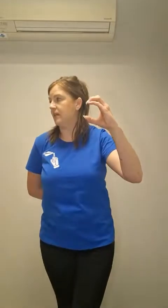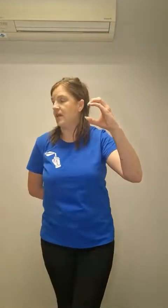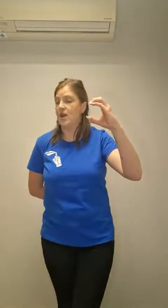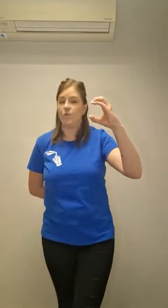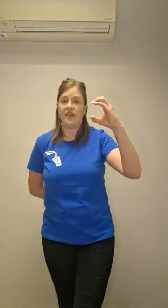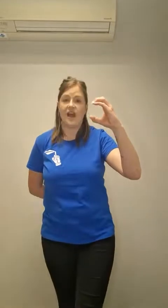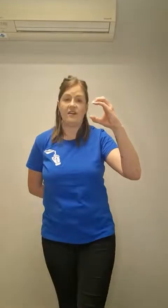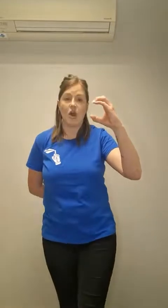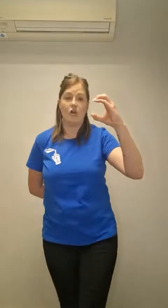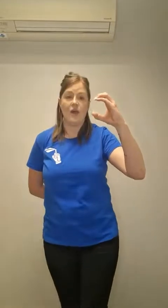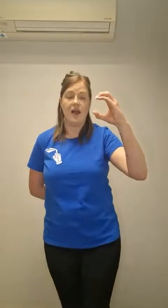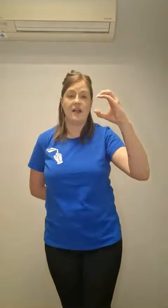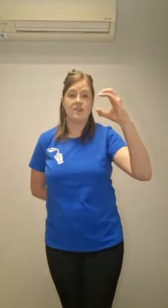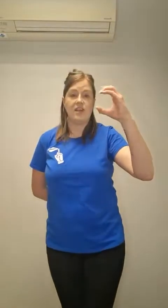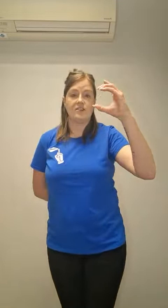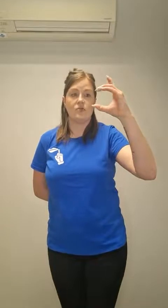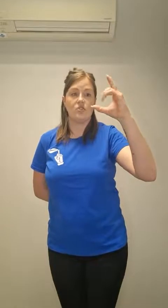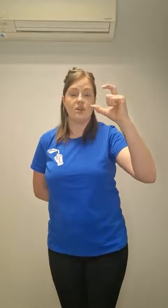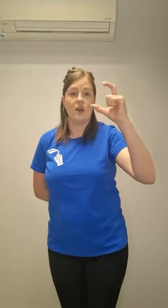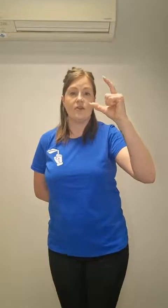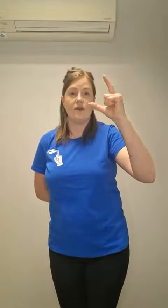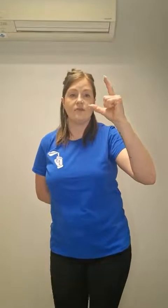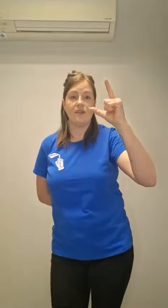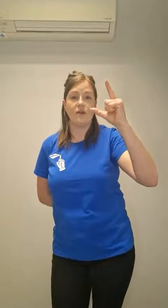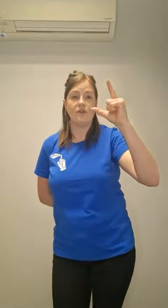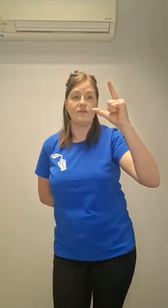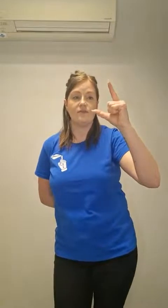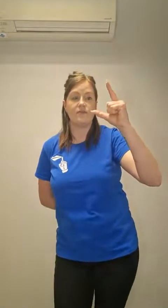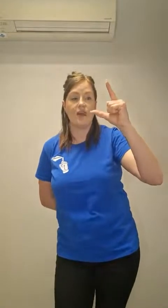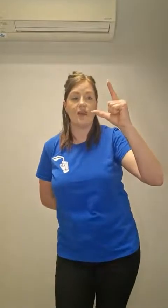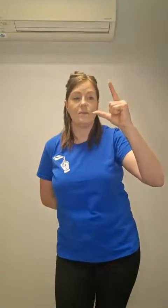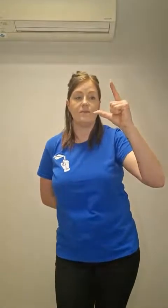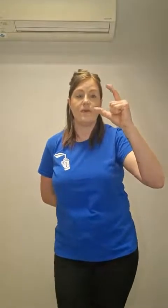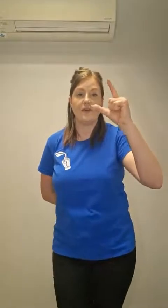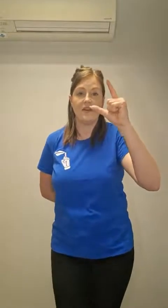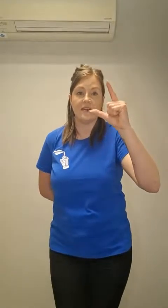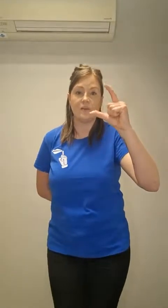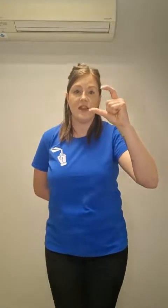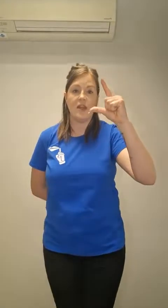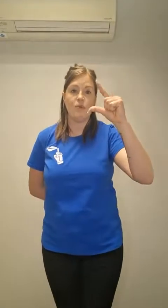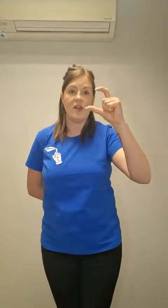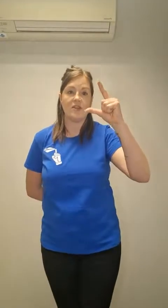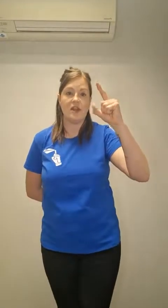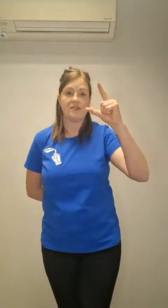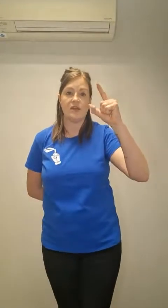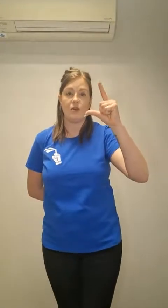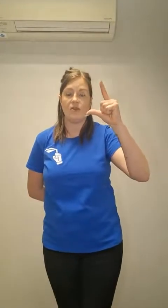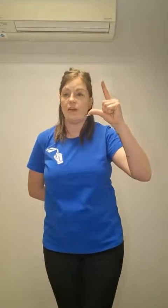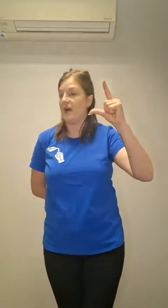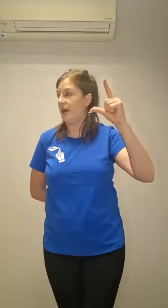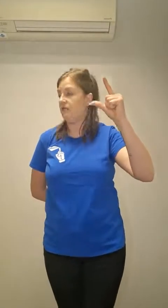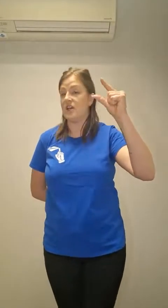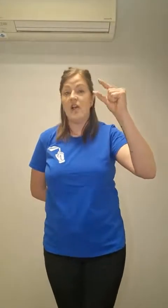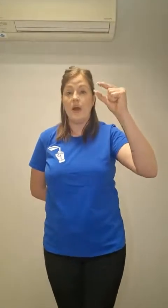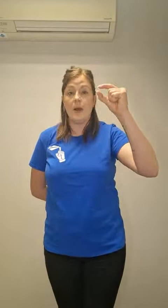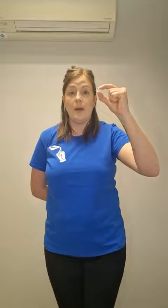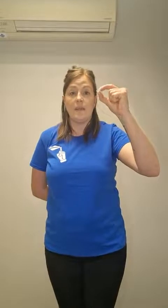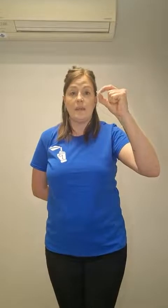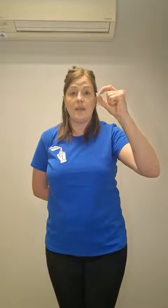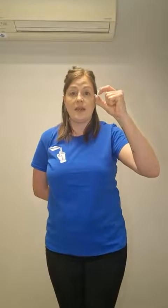We then have an O hand, so tuck those other fingers away, keep your index and your thumb out.